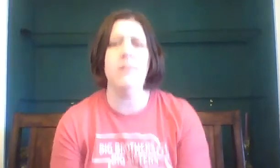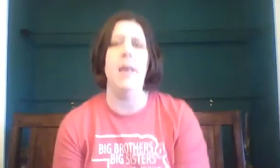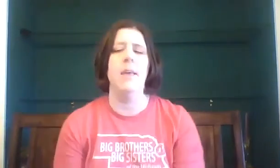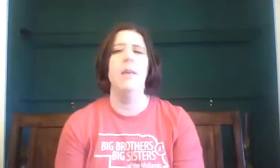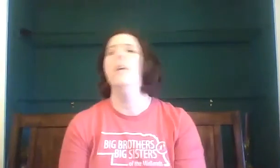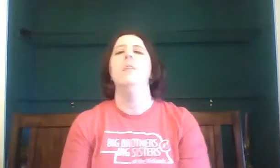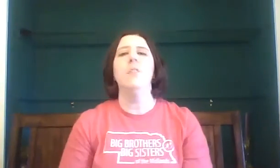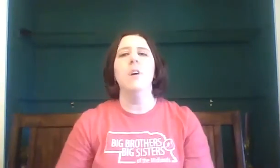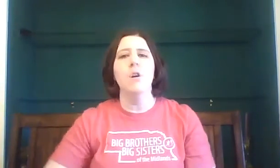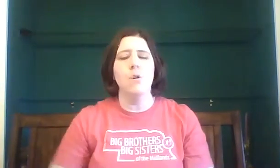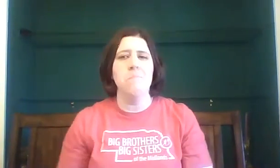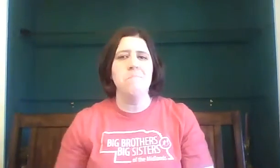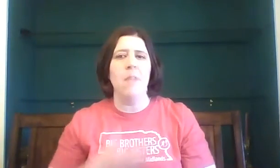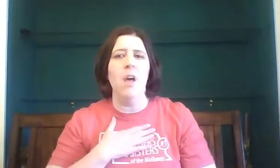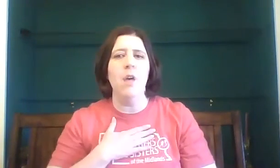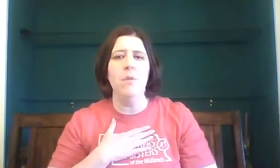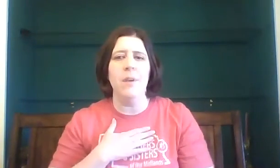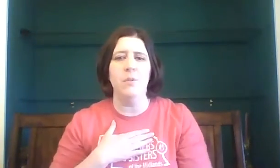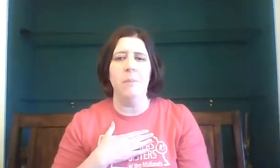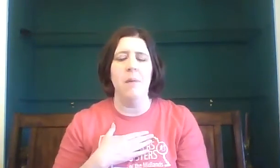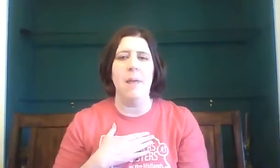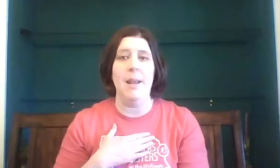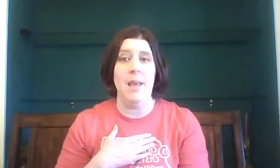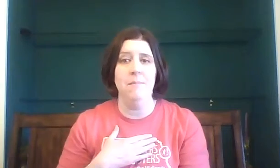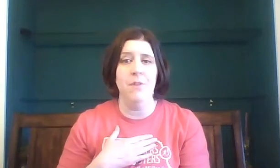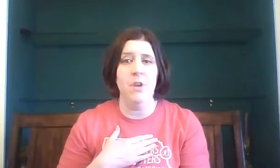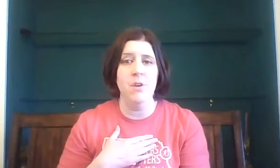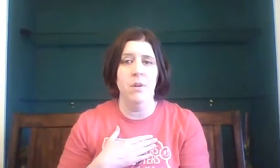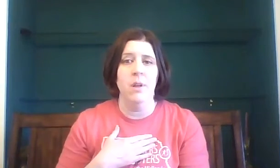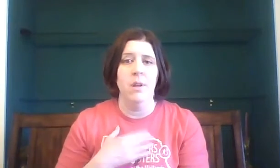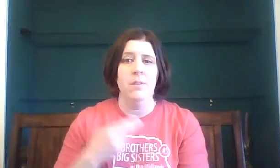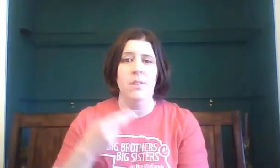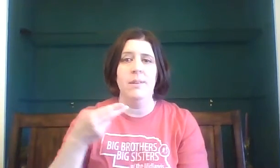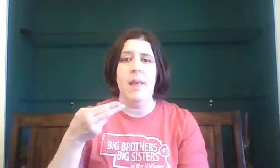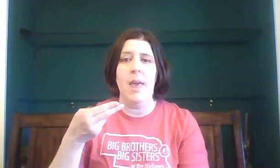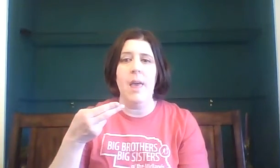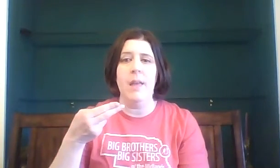like. So I will fingerspell my name for you. So it's